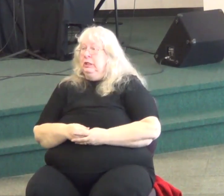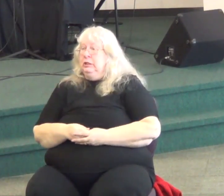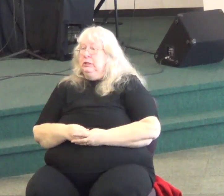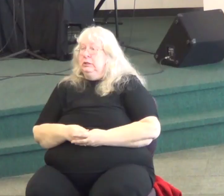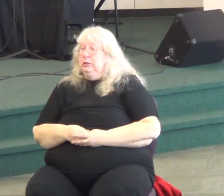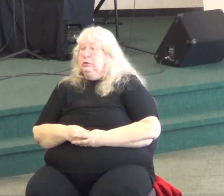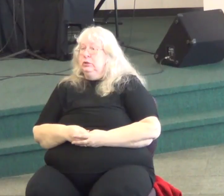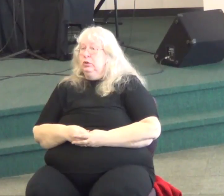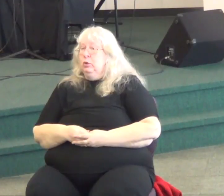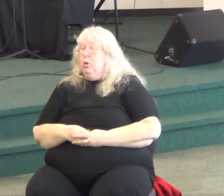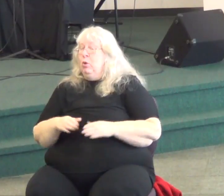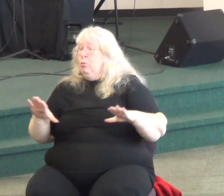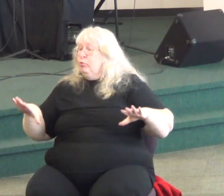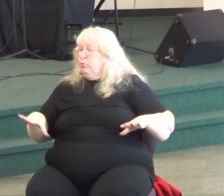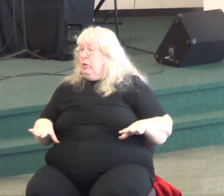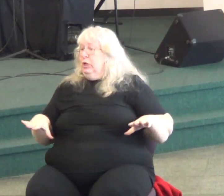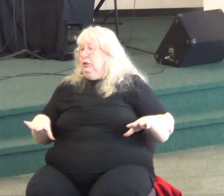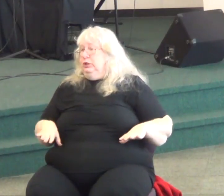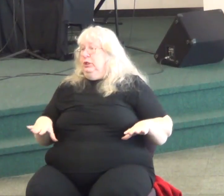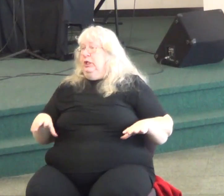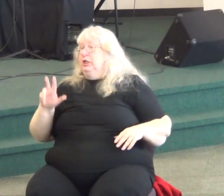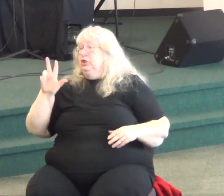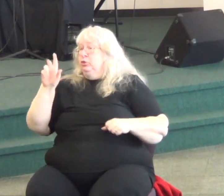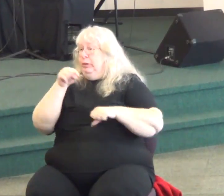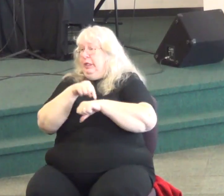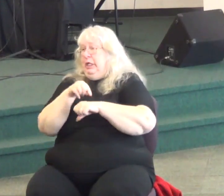times more powerful than they are.